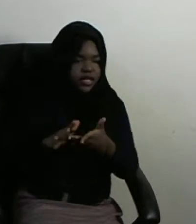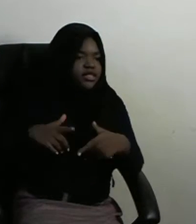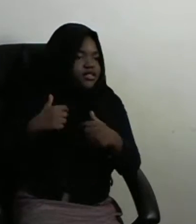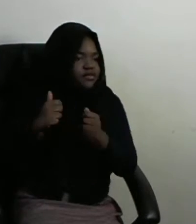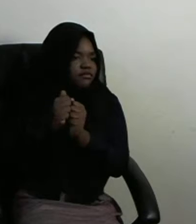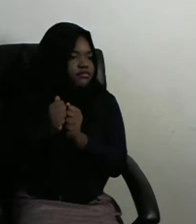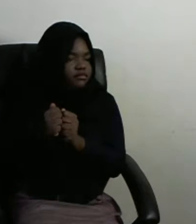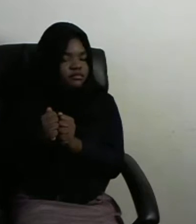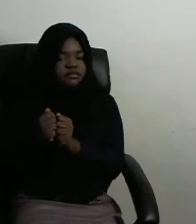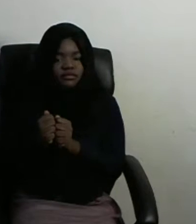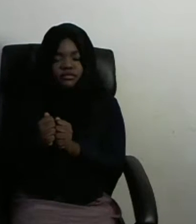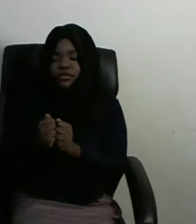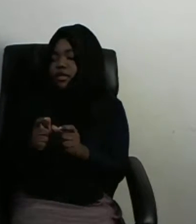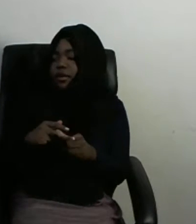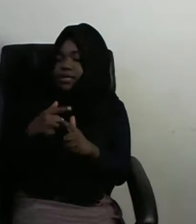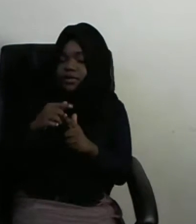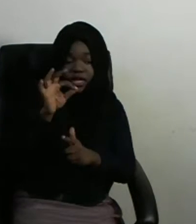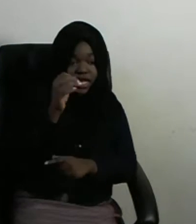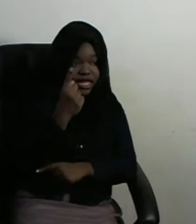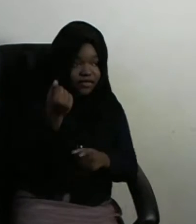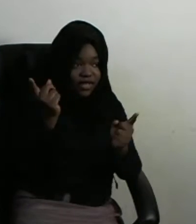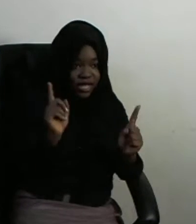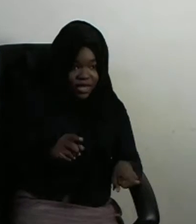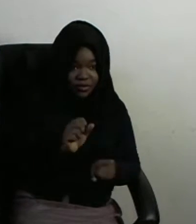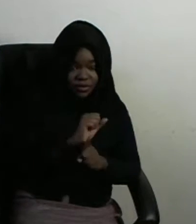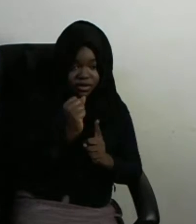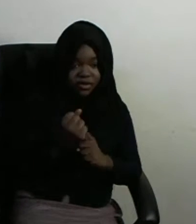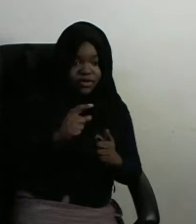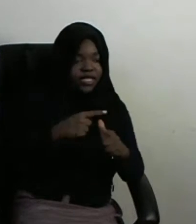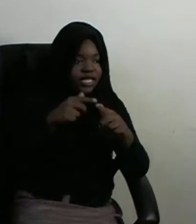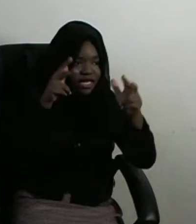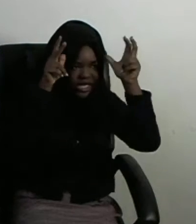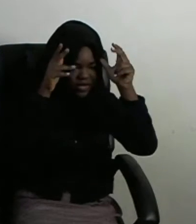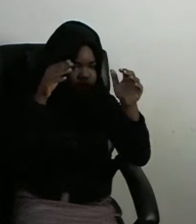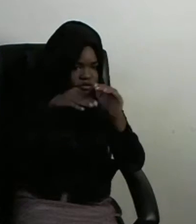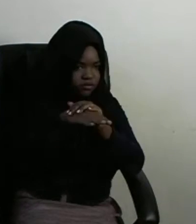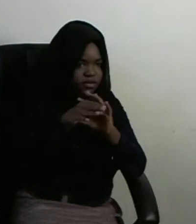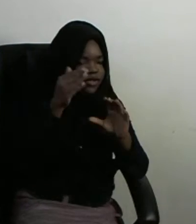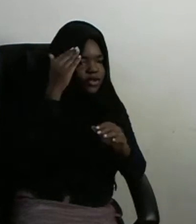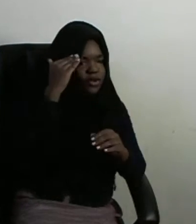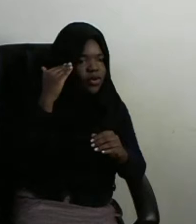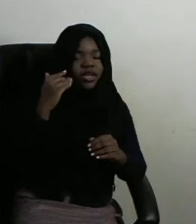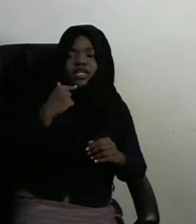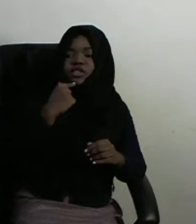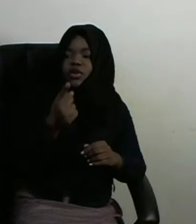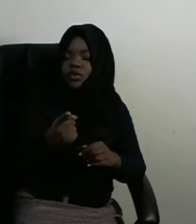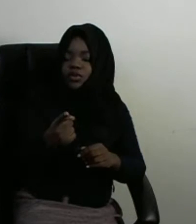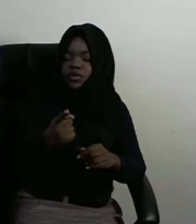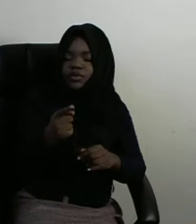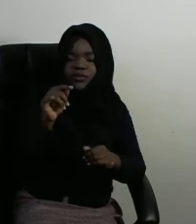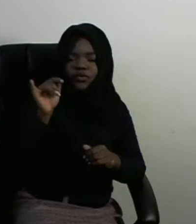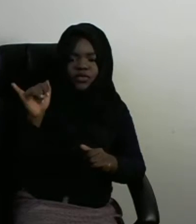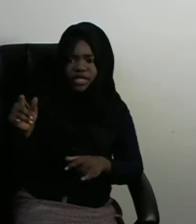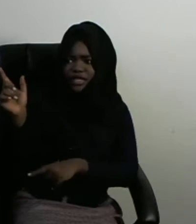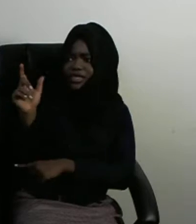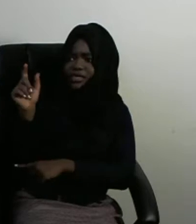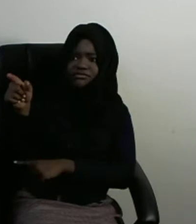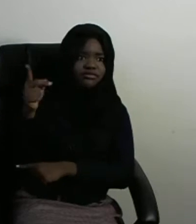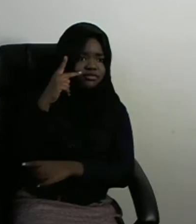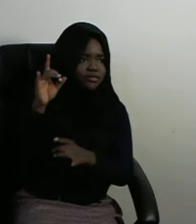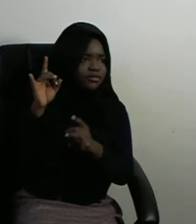together. But then, when 9/11 happened, Shaitan came to her head and said, oh, this is